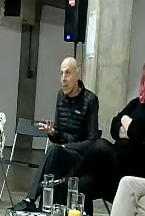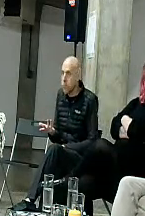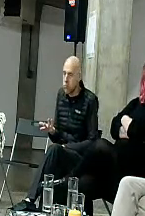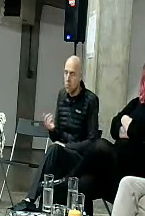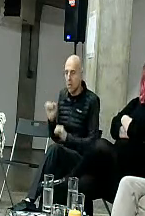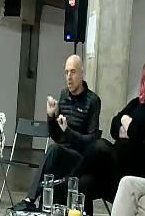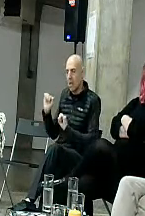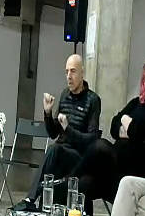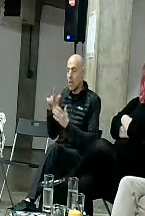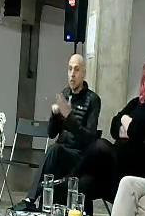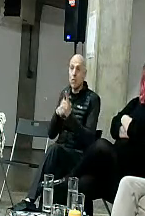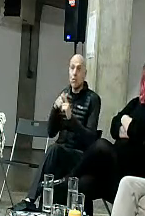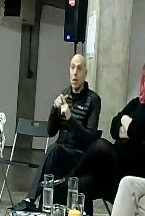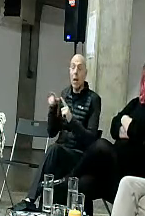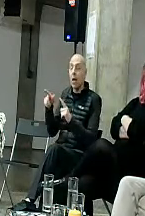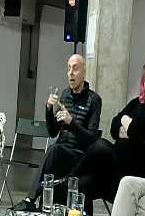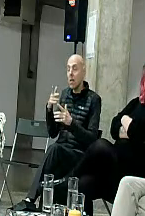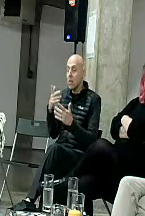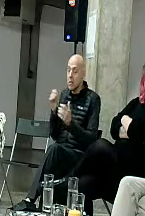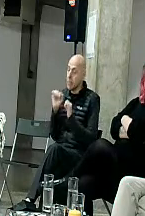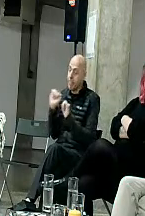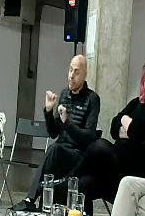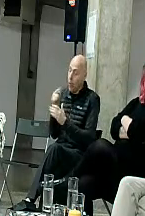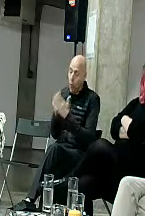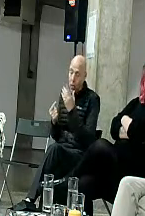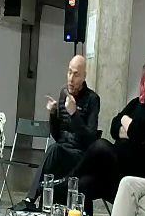could, he did the most amazing